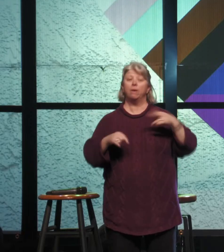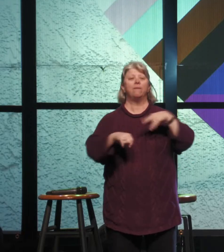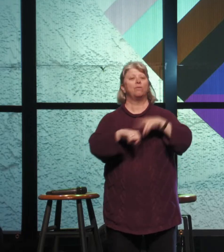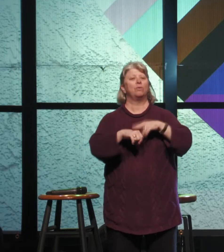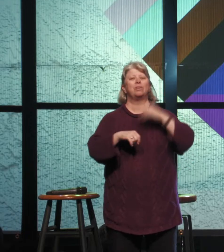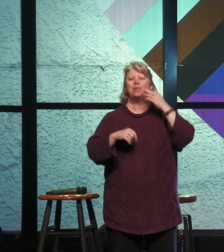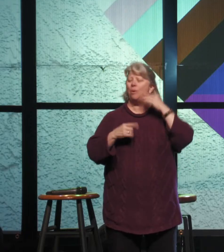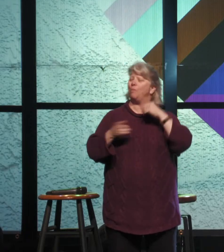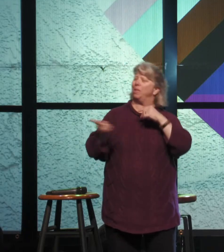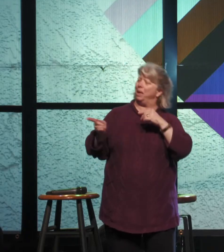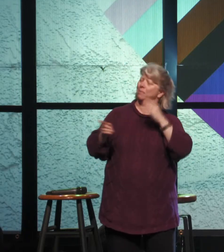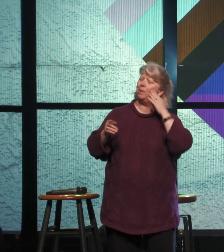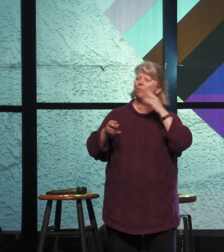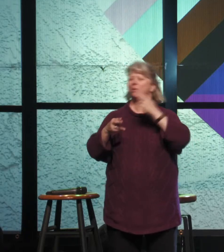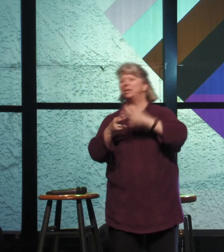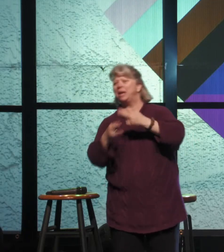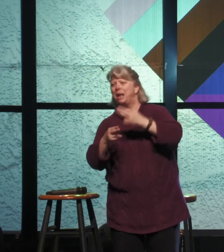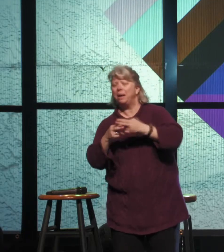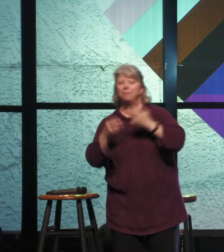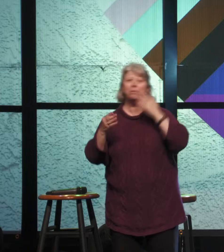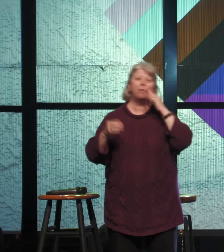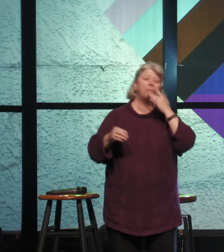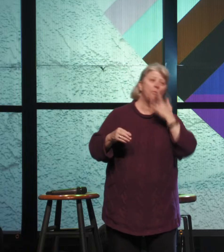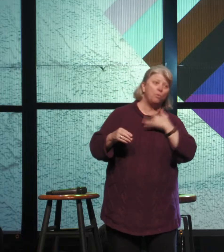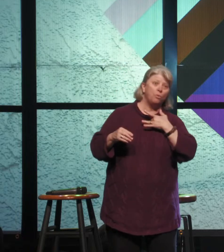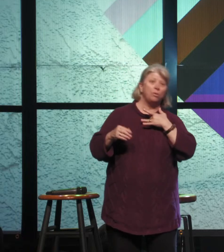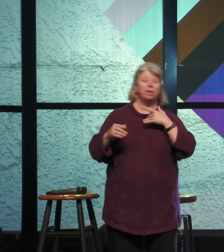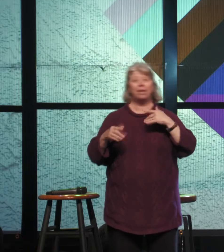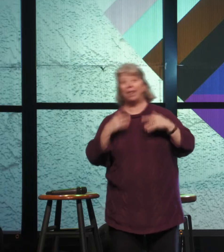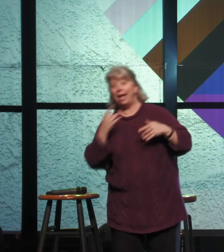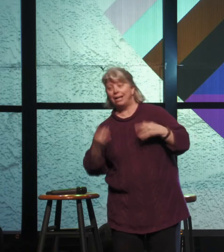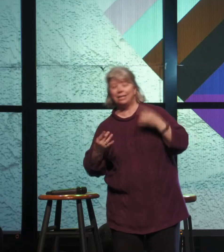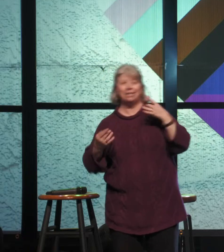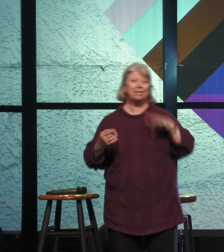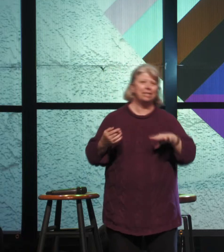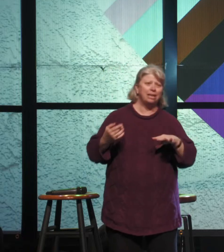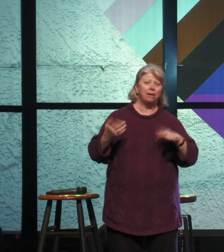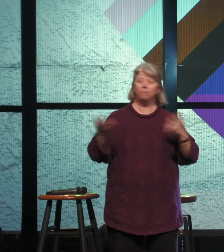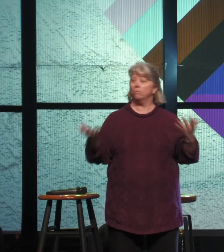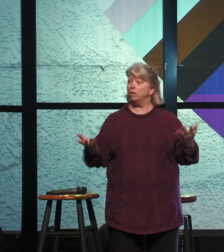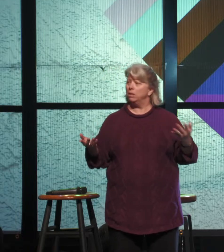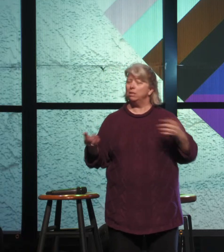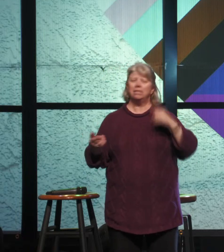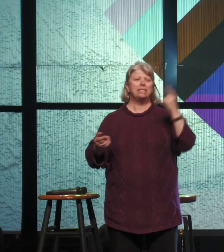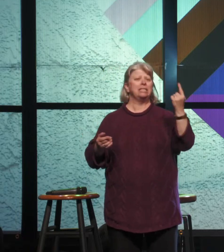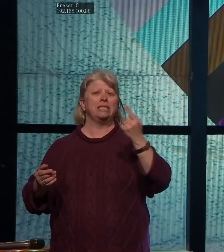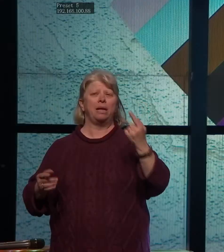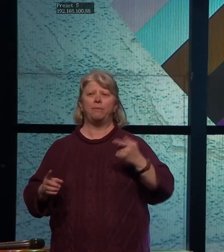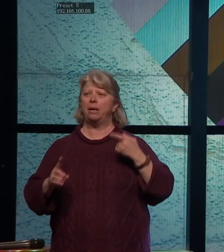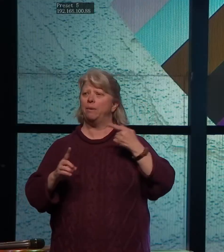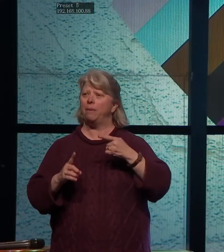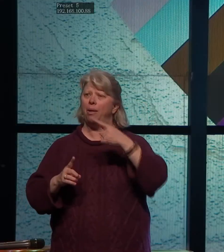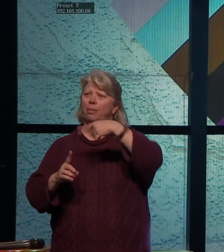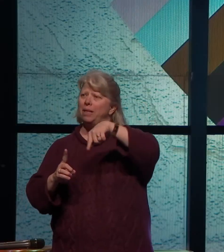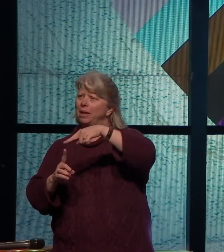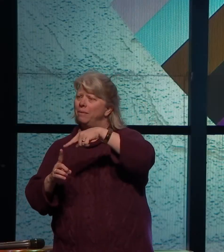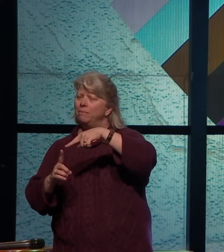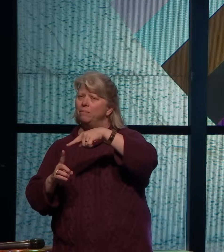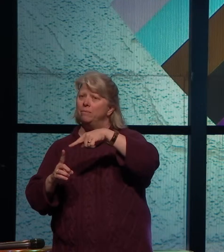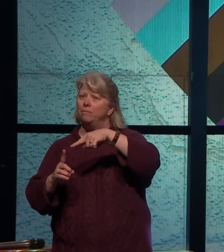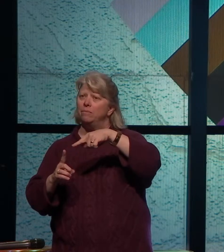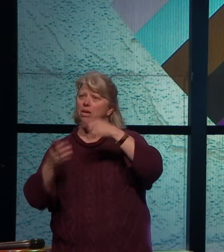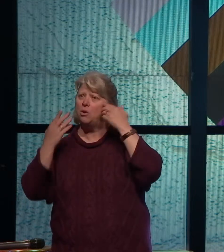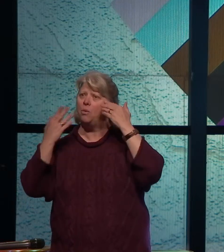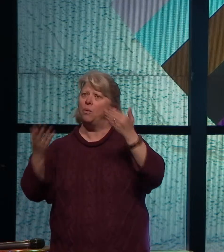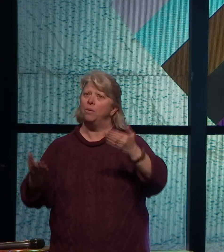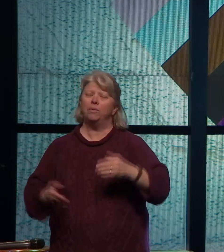you know them, right? You know their name, you might know their birth date, their likes, their dislikes, but there's something about them that is